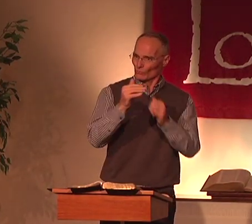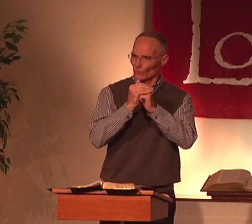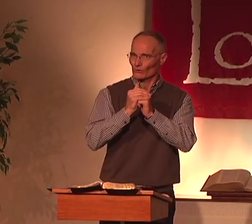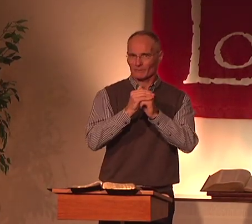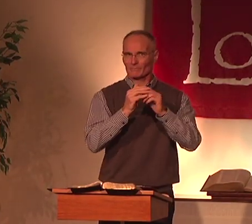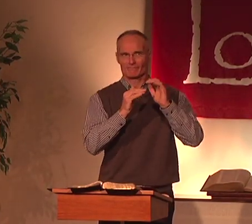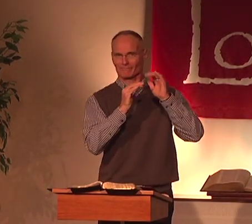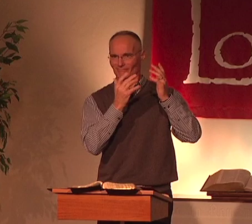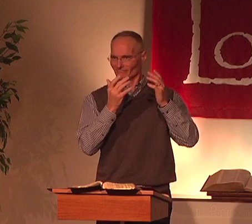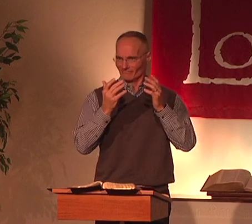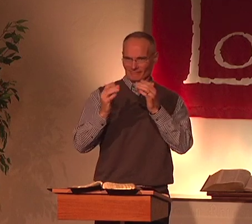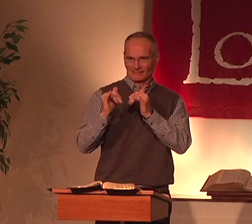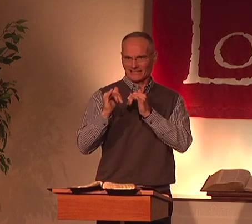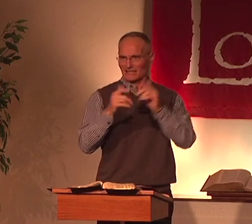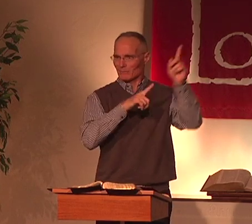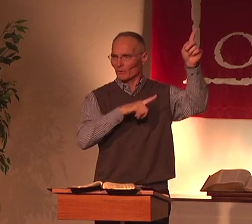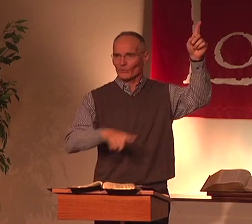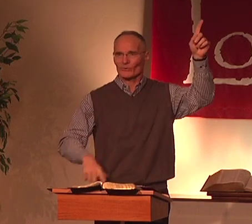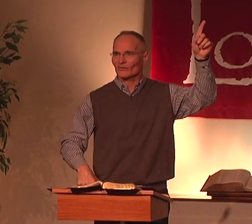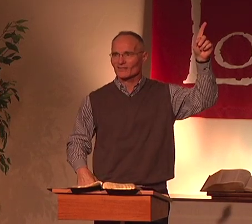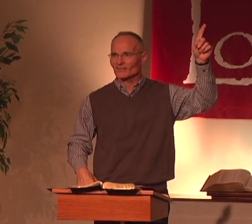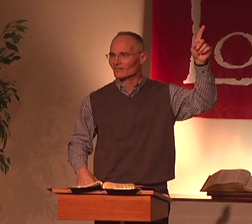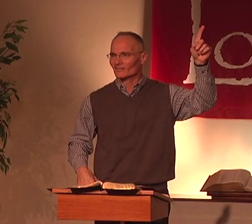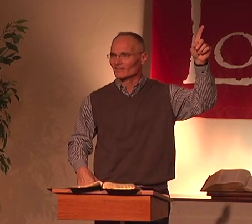You and I We're Worshiping The same Lord